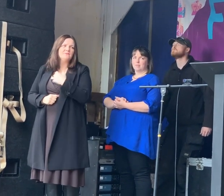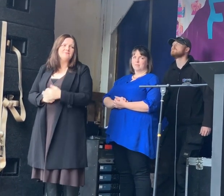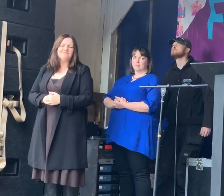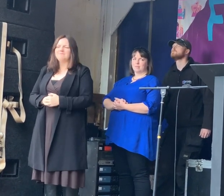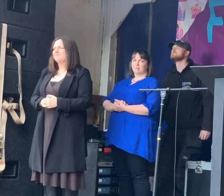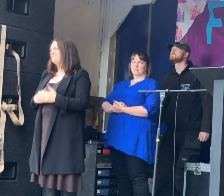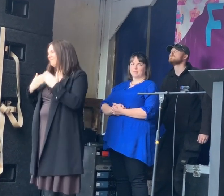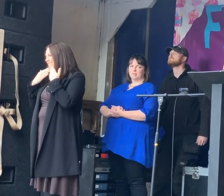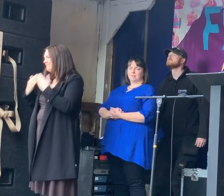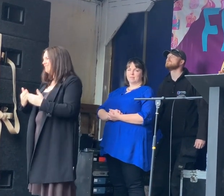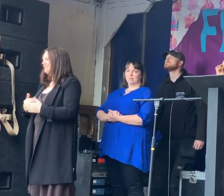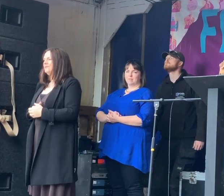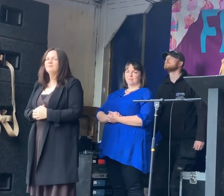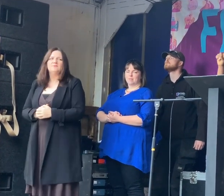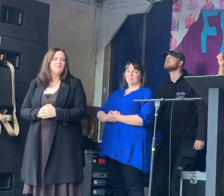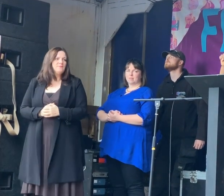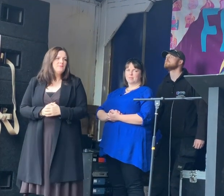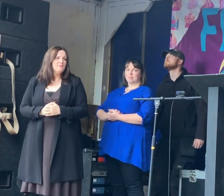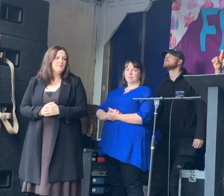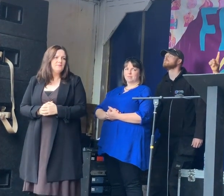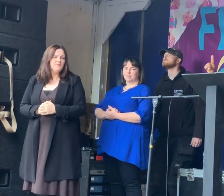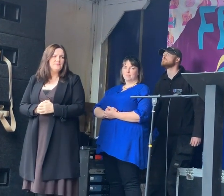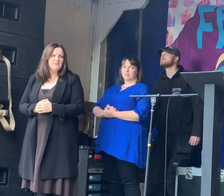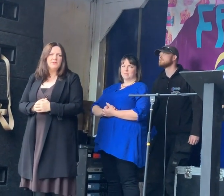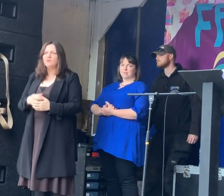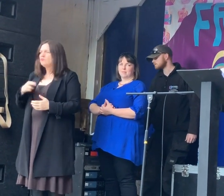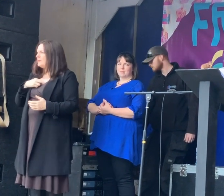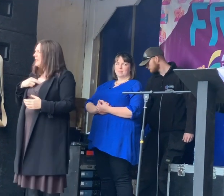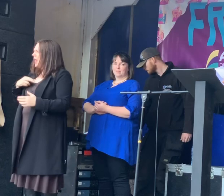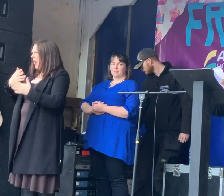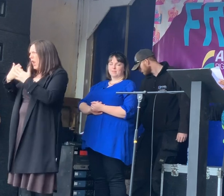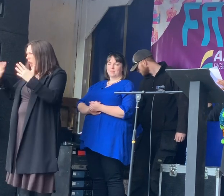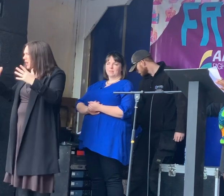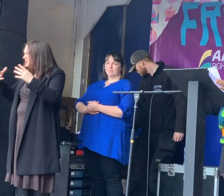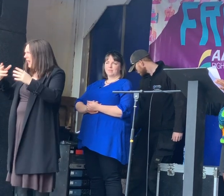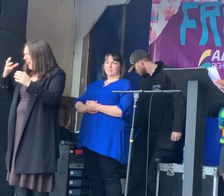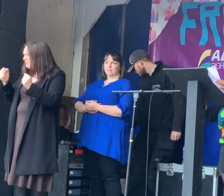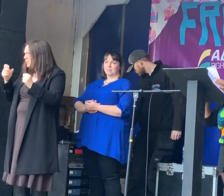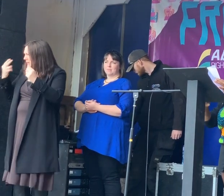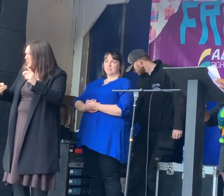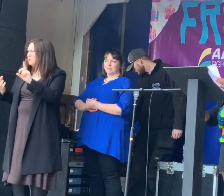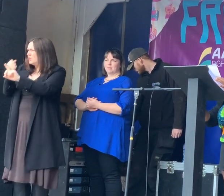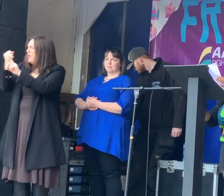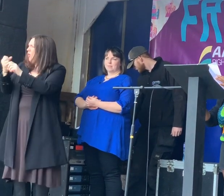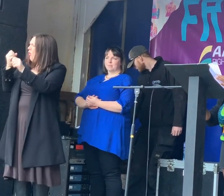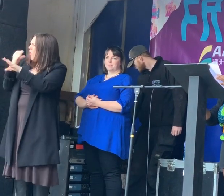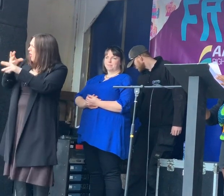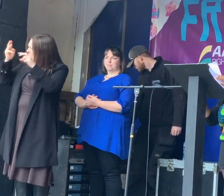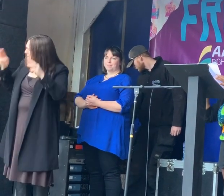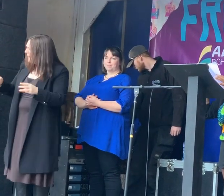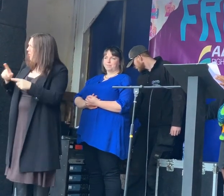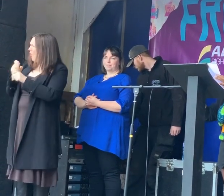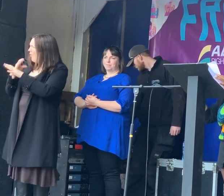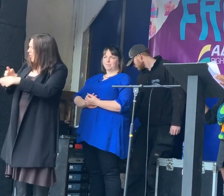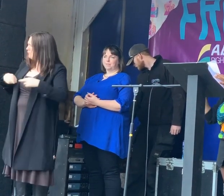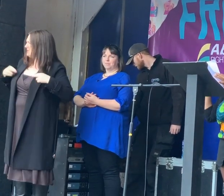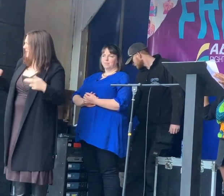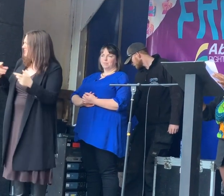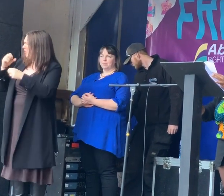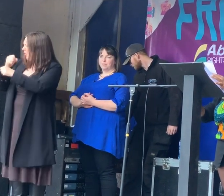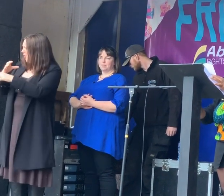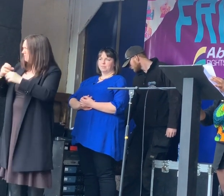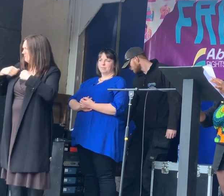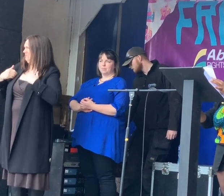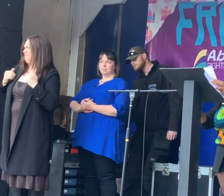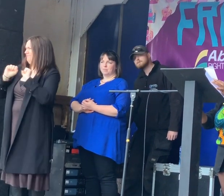Thank you. There is still a lot to be done until all power, all respect, and all dignity is fully given back to